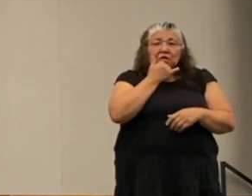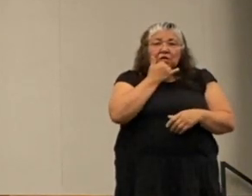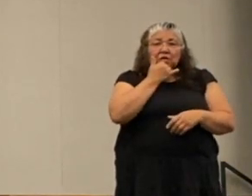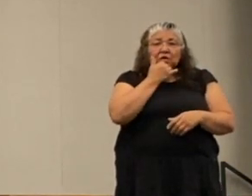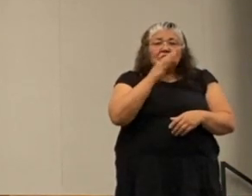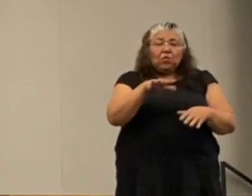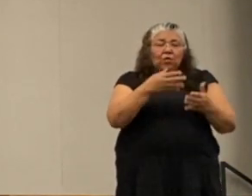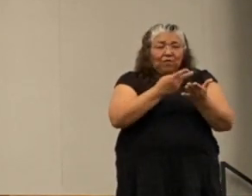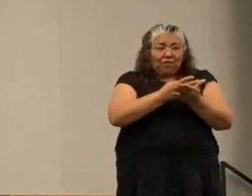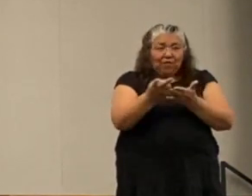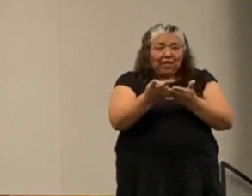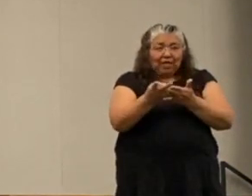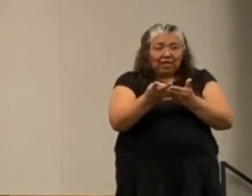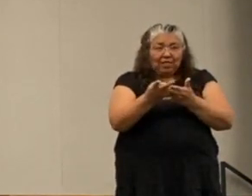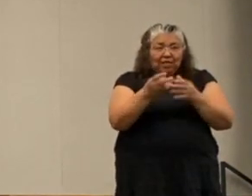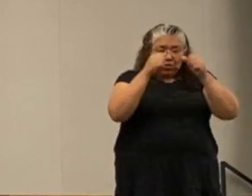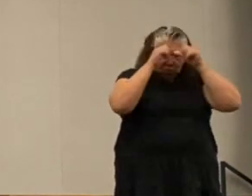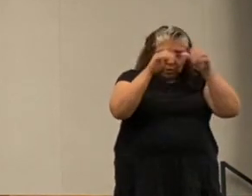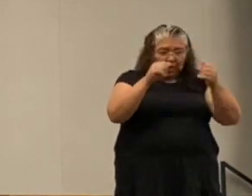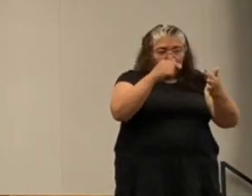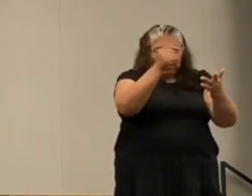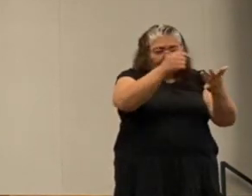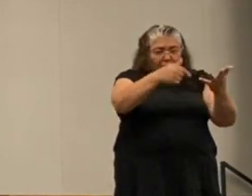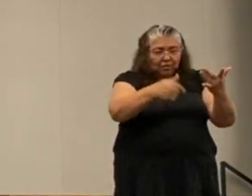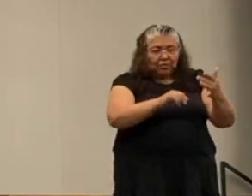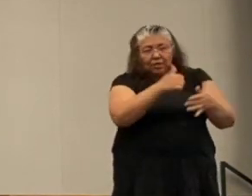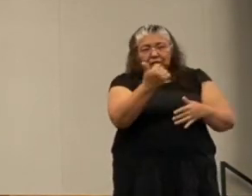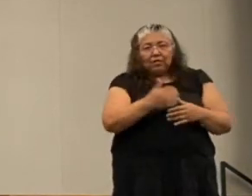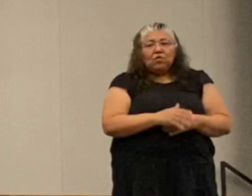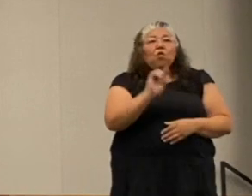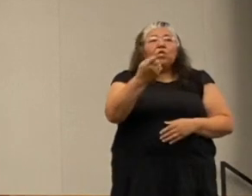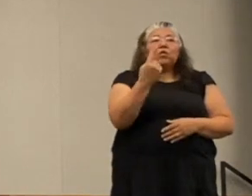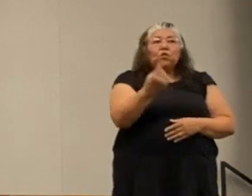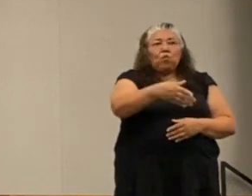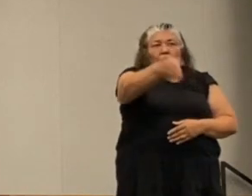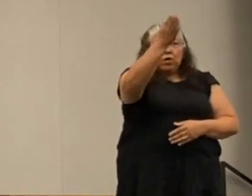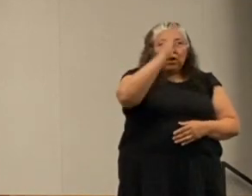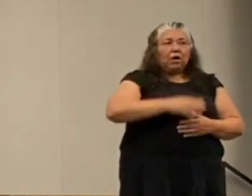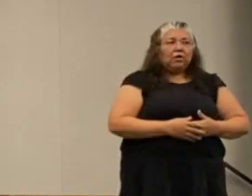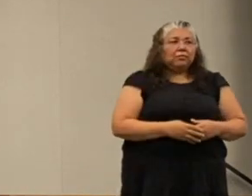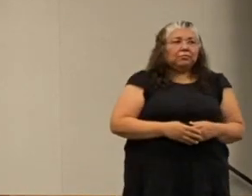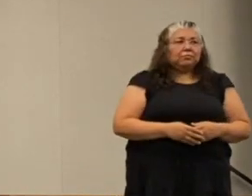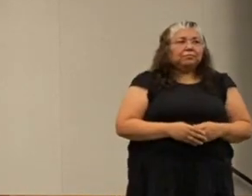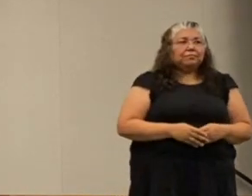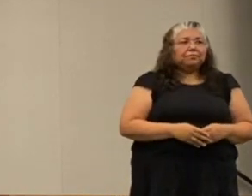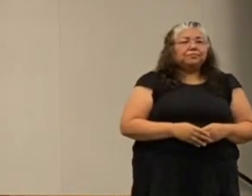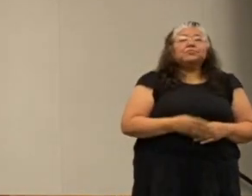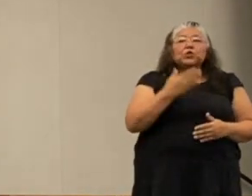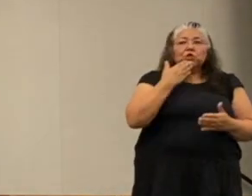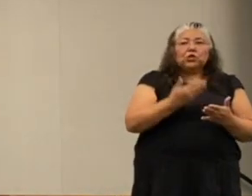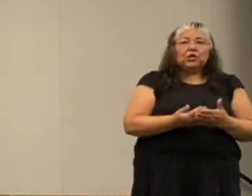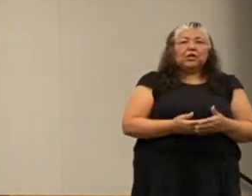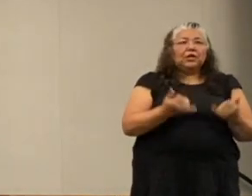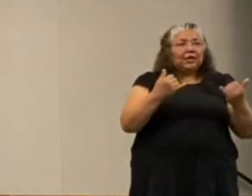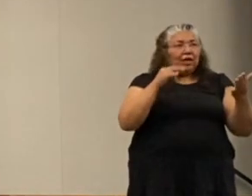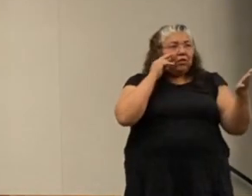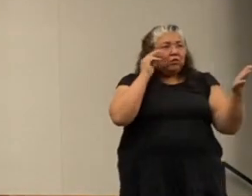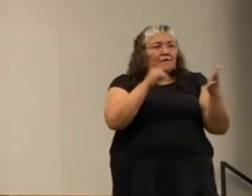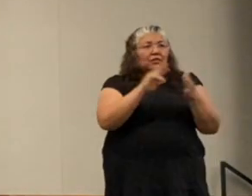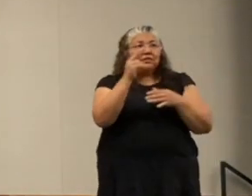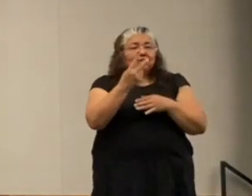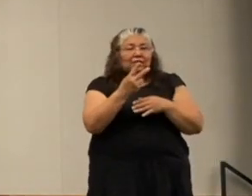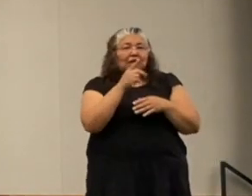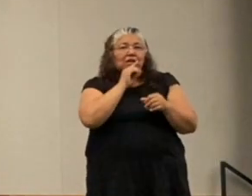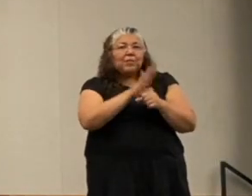at obeying the rest of them. Say, there's only one God. There's only one God. Good. Let's look at the second commandment,